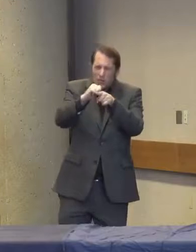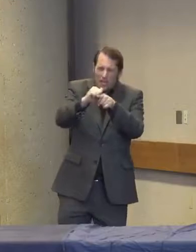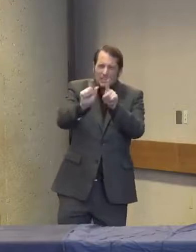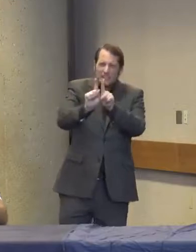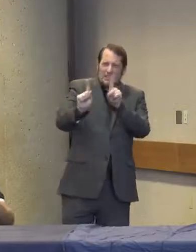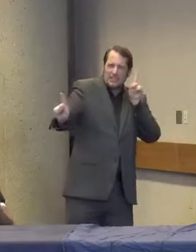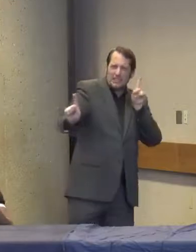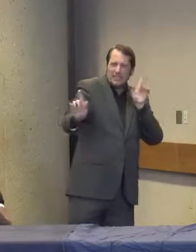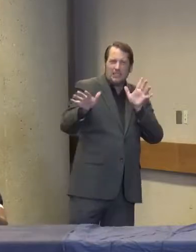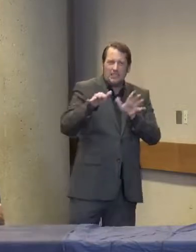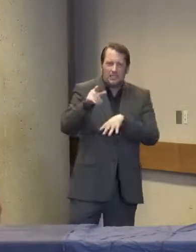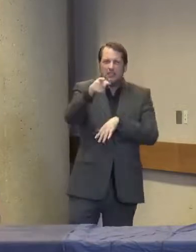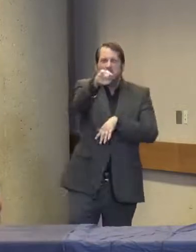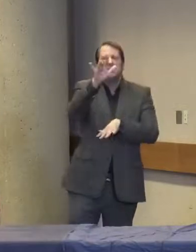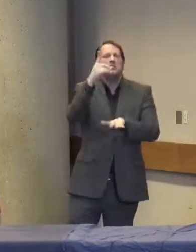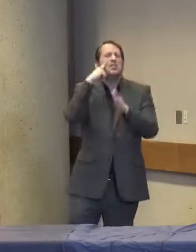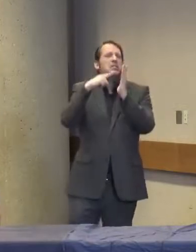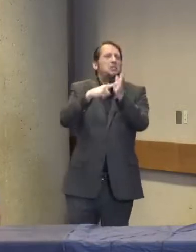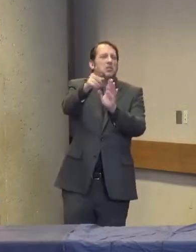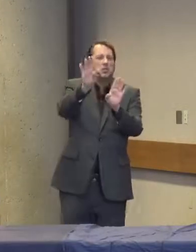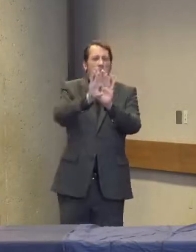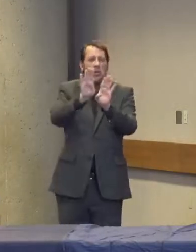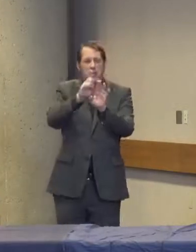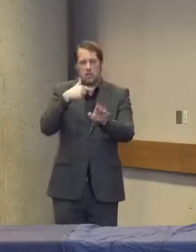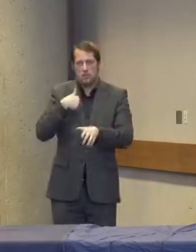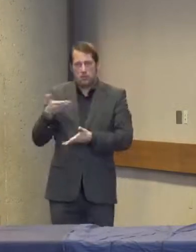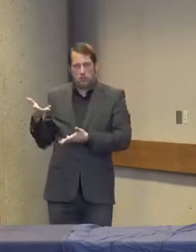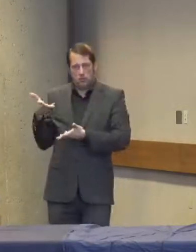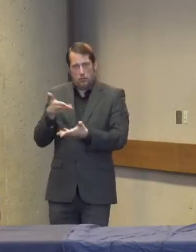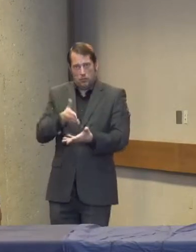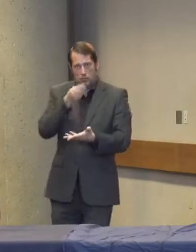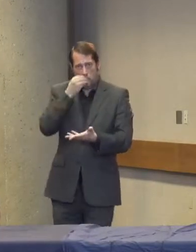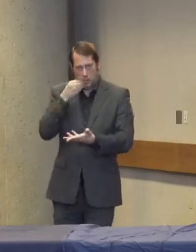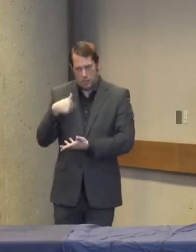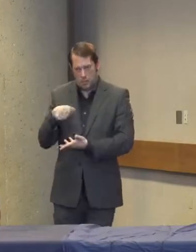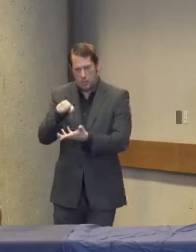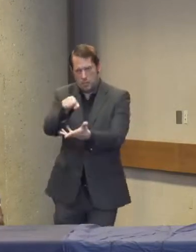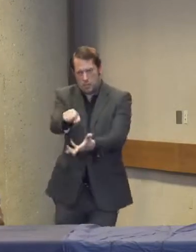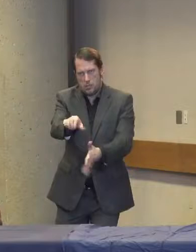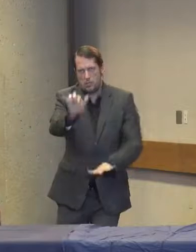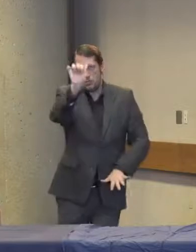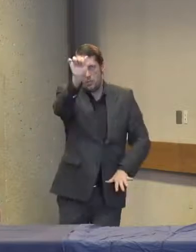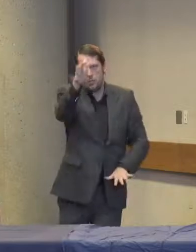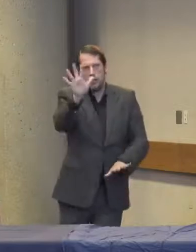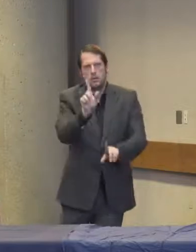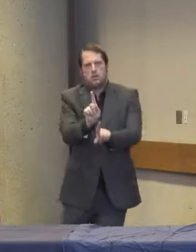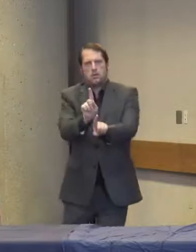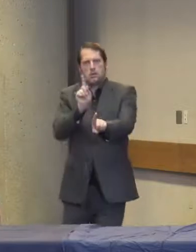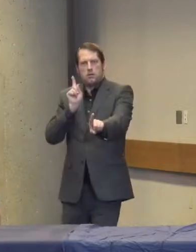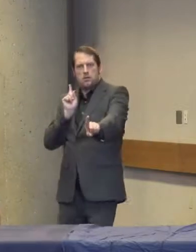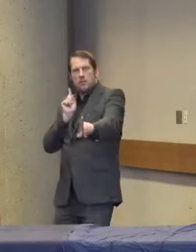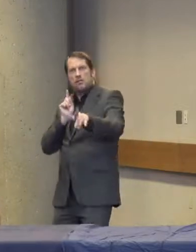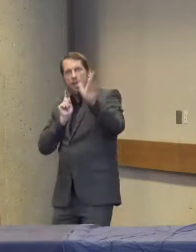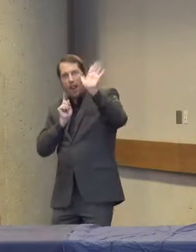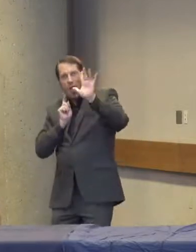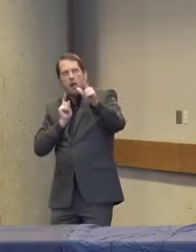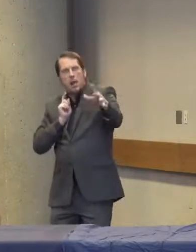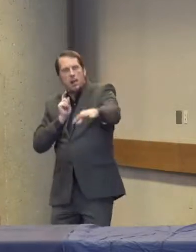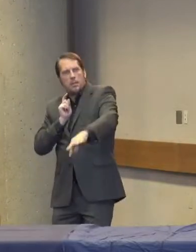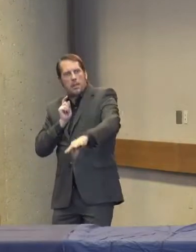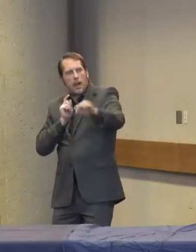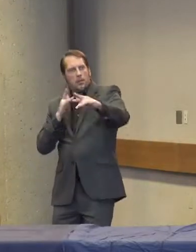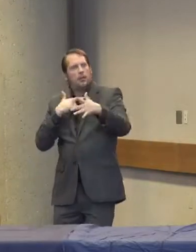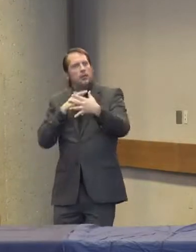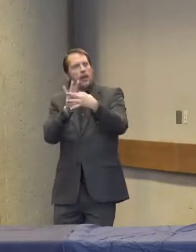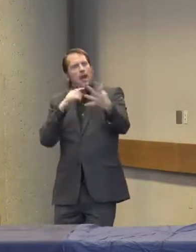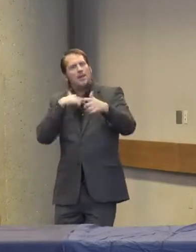the doorstep and having some distance and saying hello and making sure everyone's washing your hands. So you still can connect to people